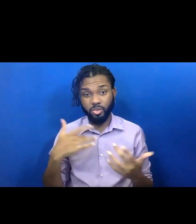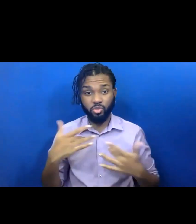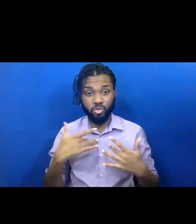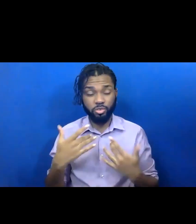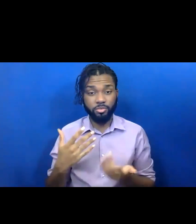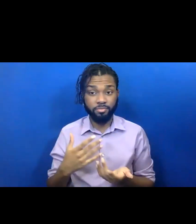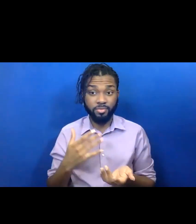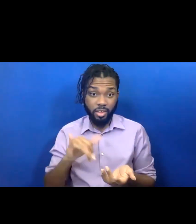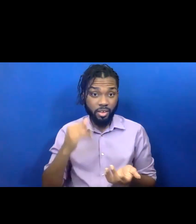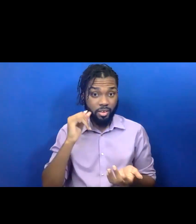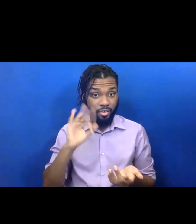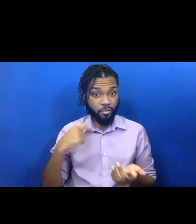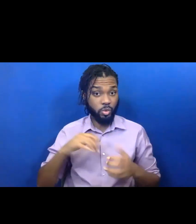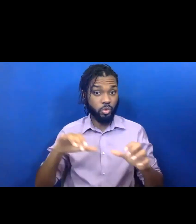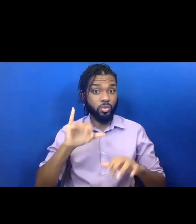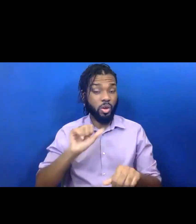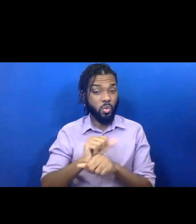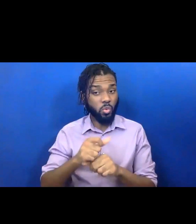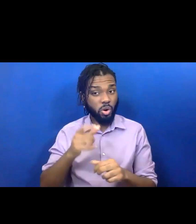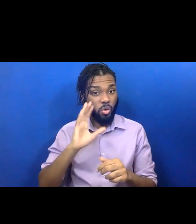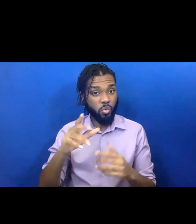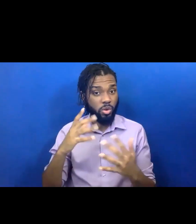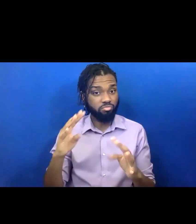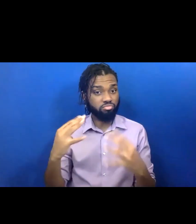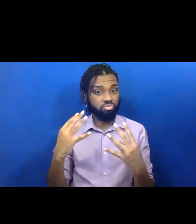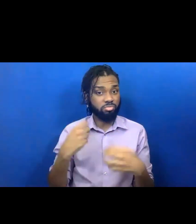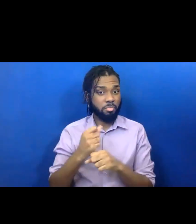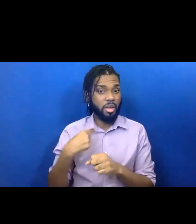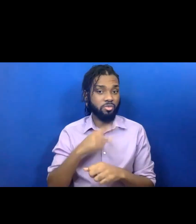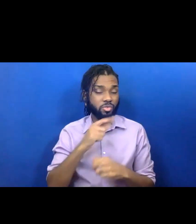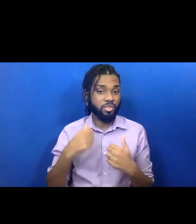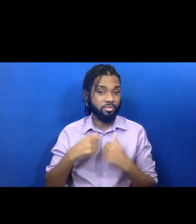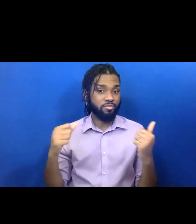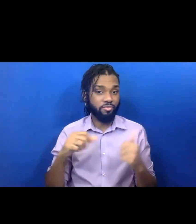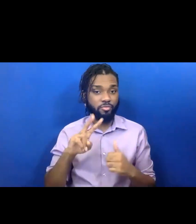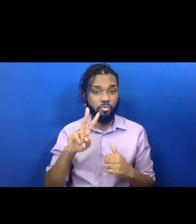this work makes us vulnerable in very specific and articulated ways.